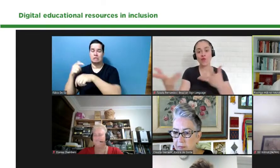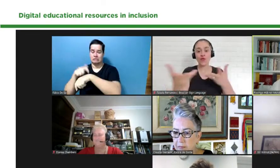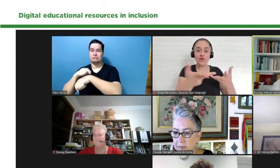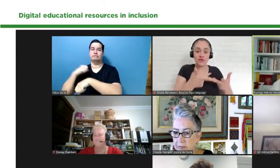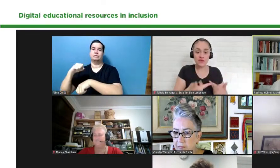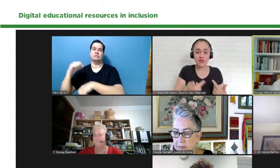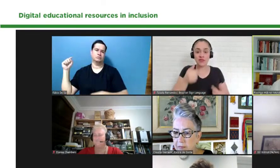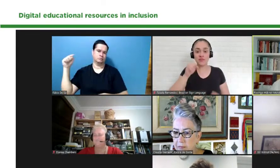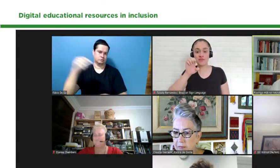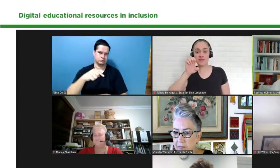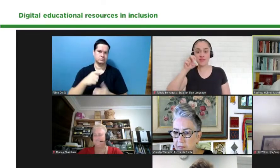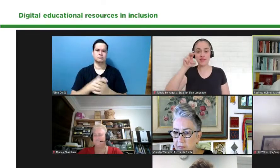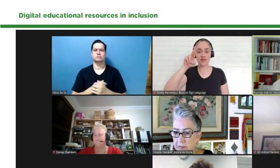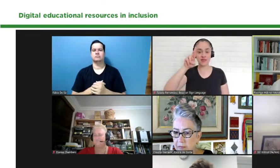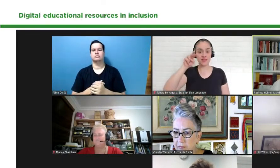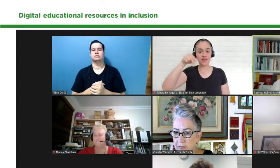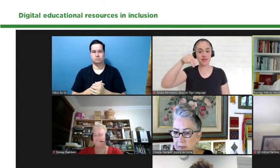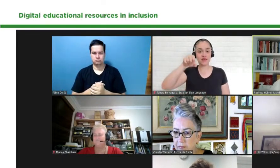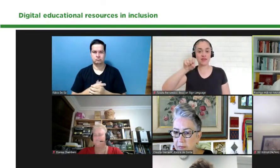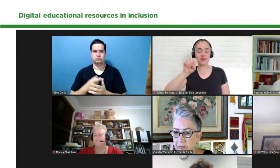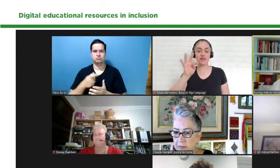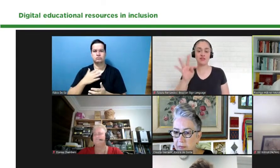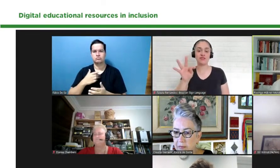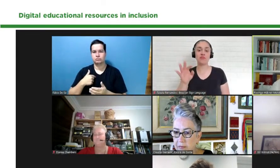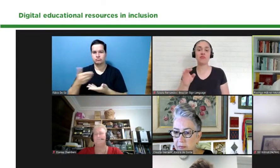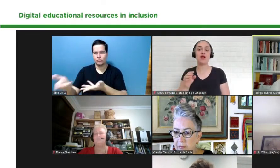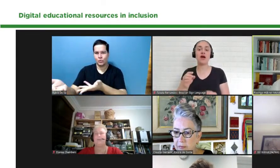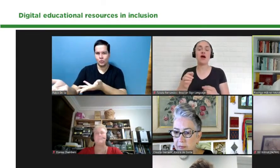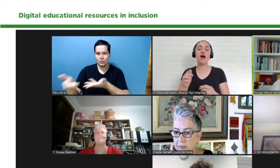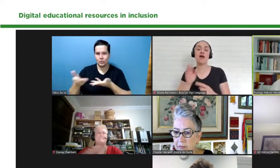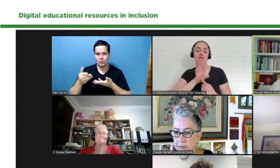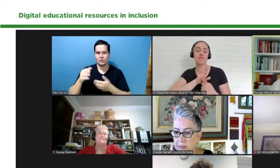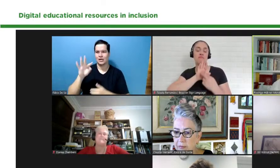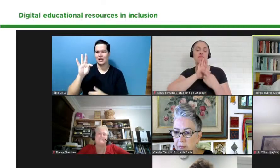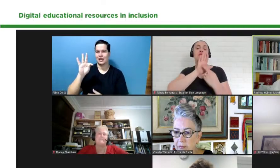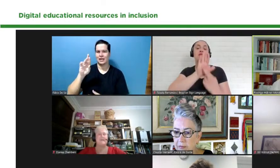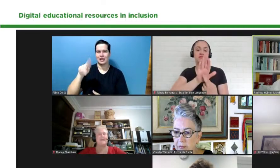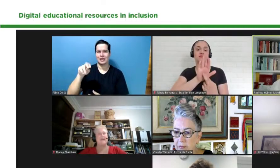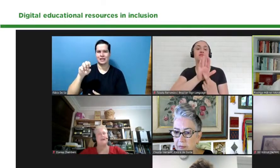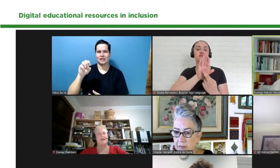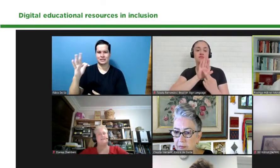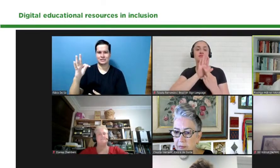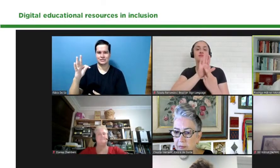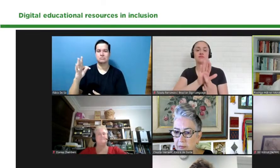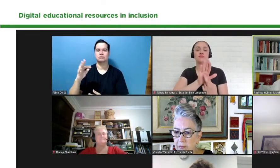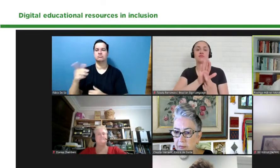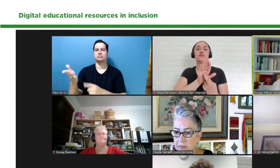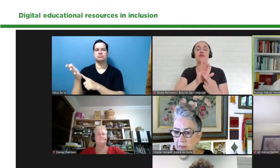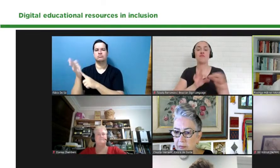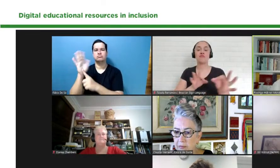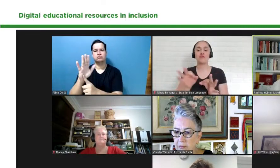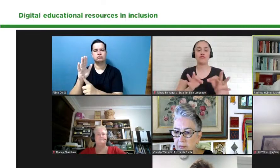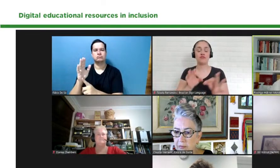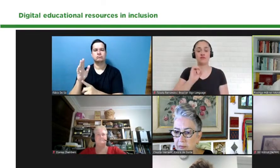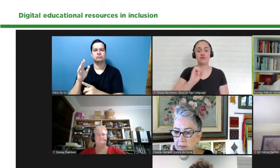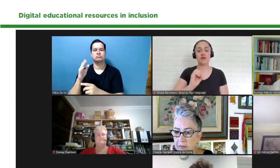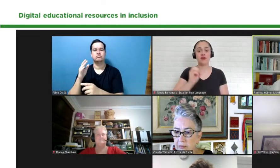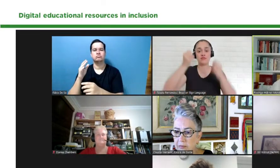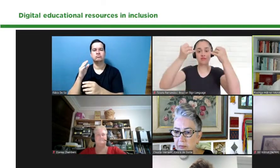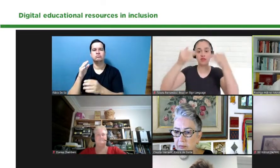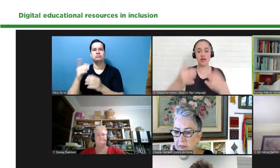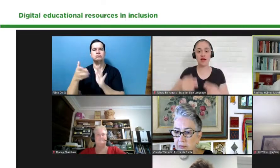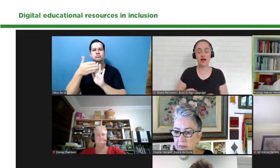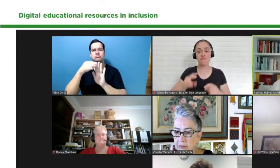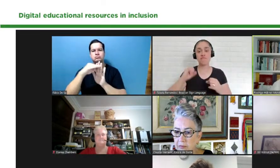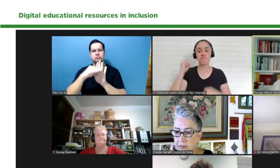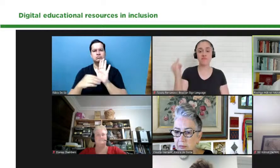to represent Zero Project, and please, if you could talk about the importance of this